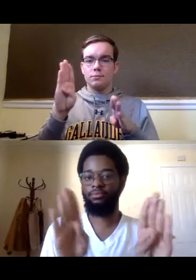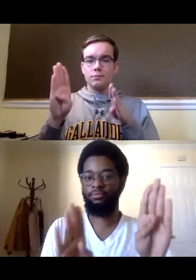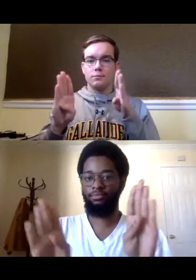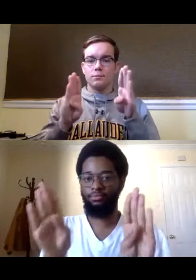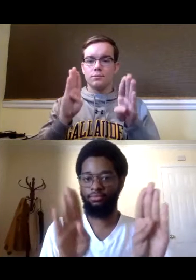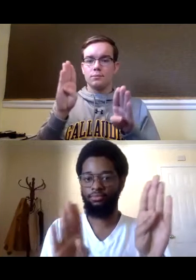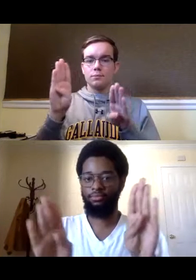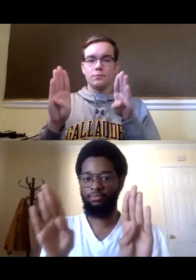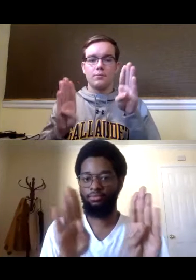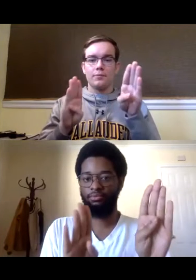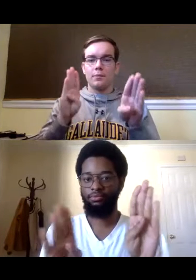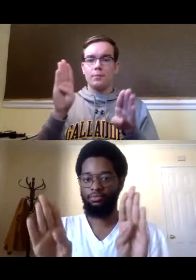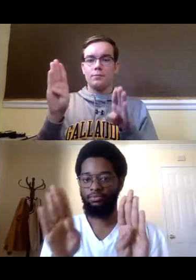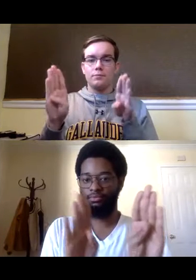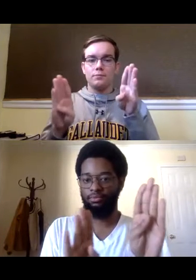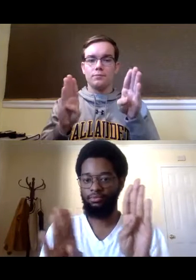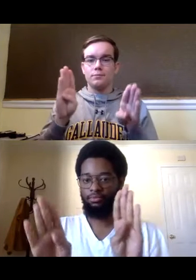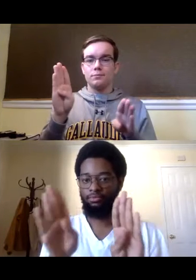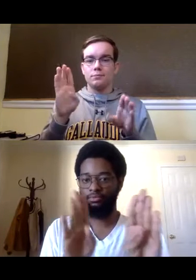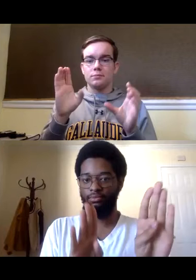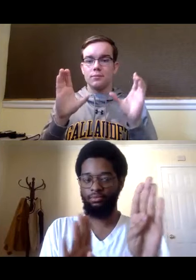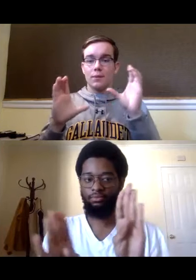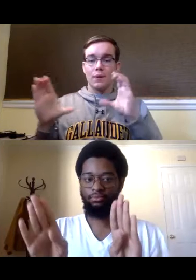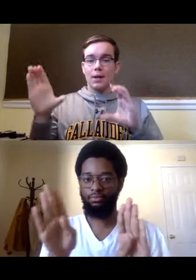We have biology,